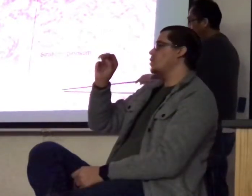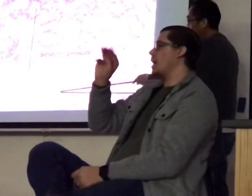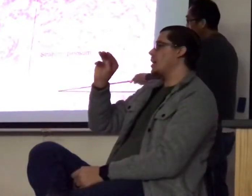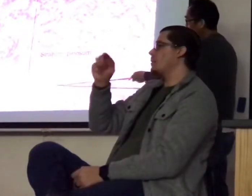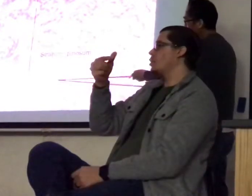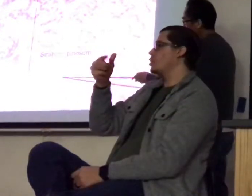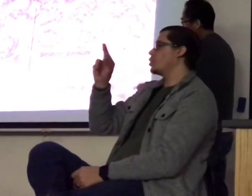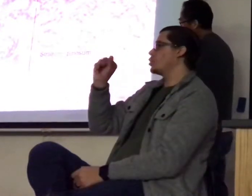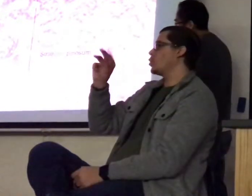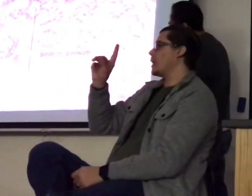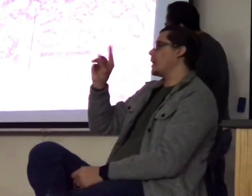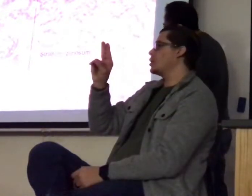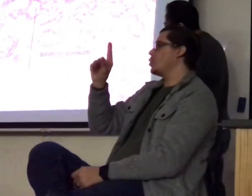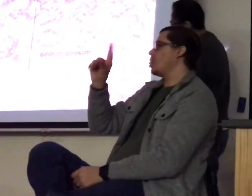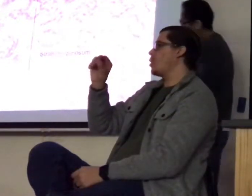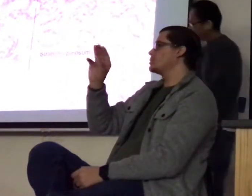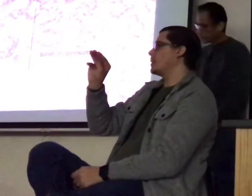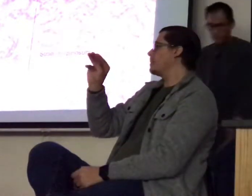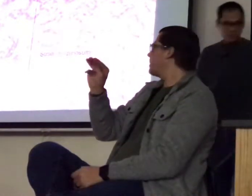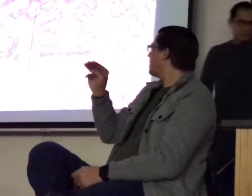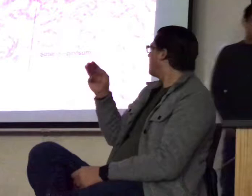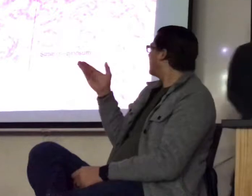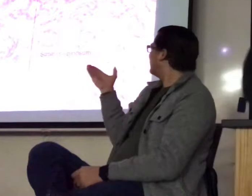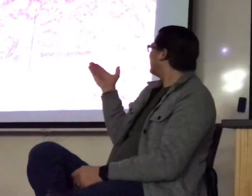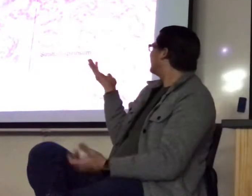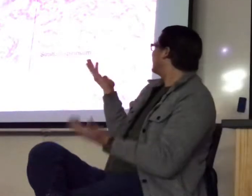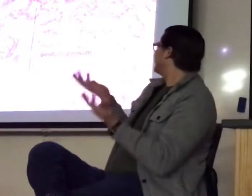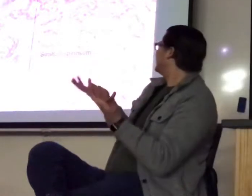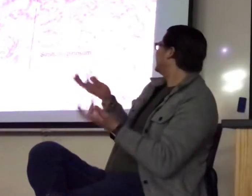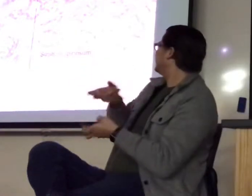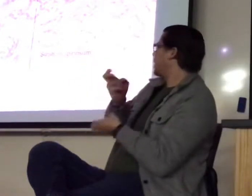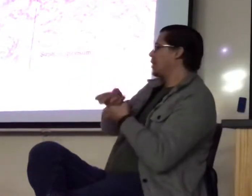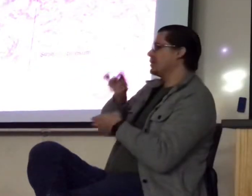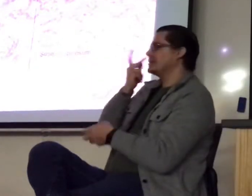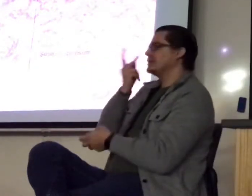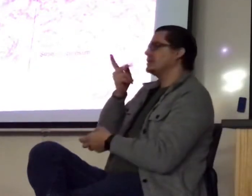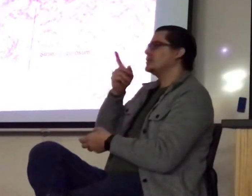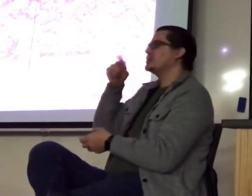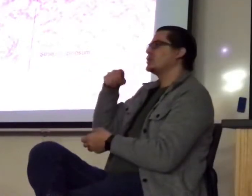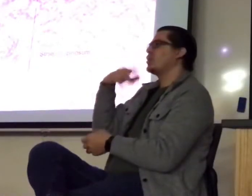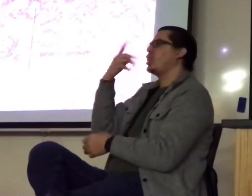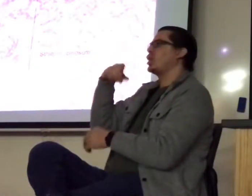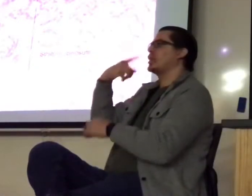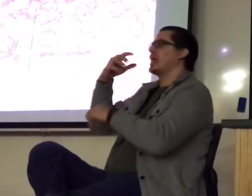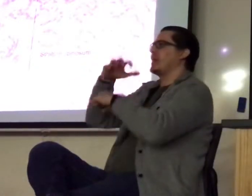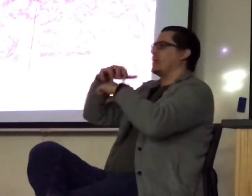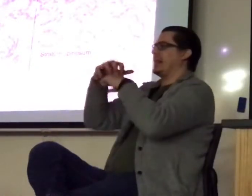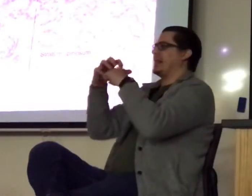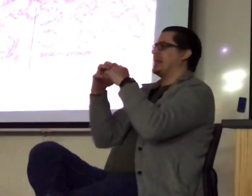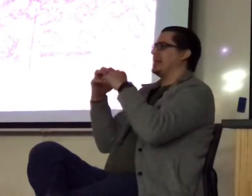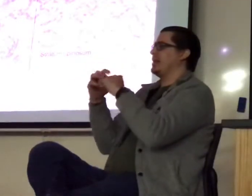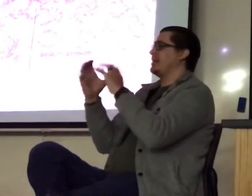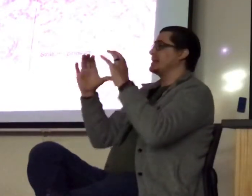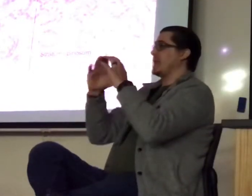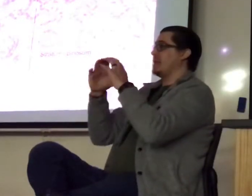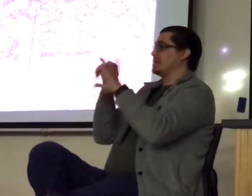here it's hard to tell. They're supposed to have that prickly appearance. The cells aren't dead